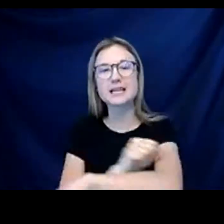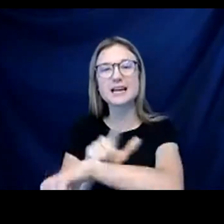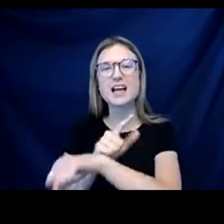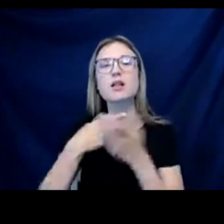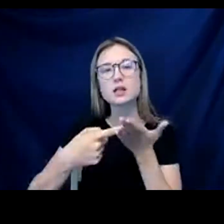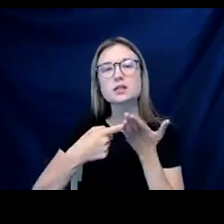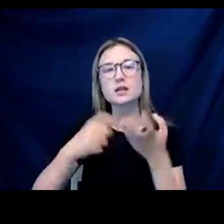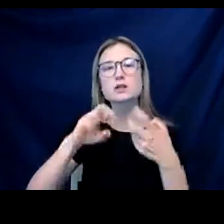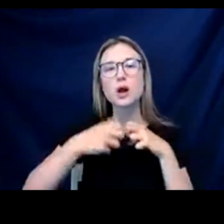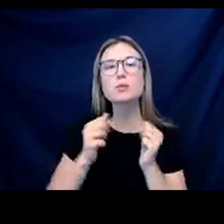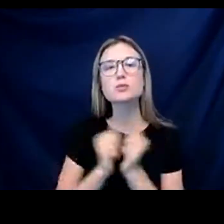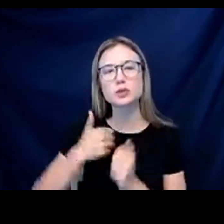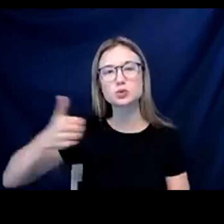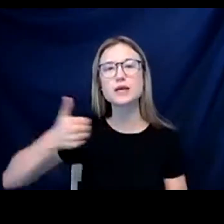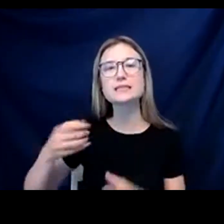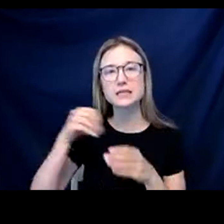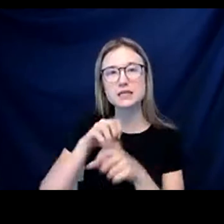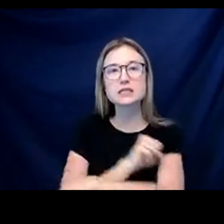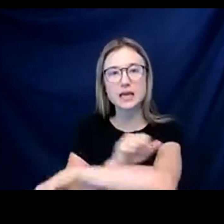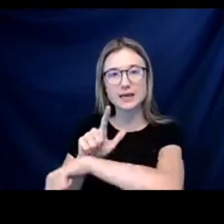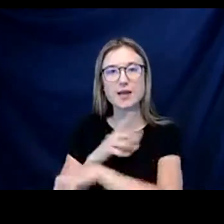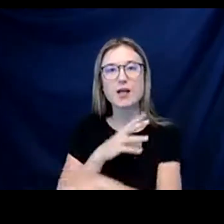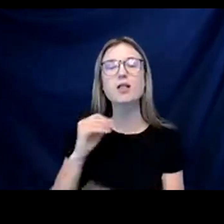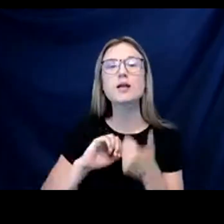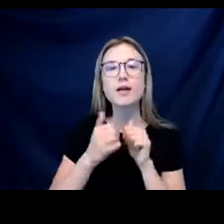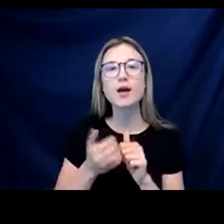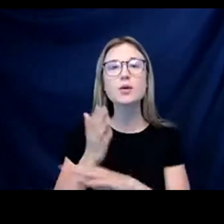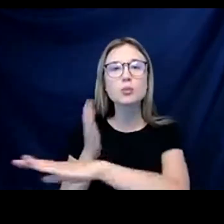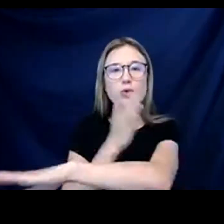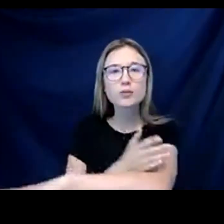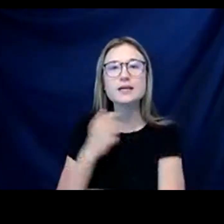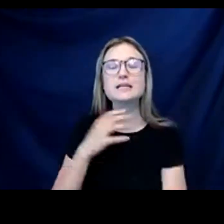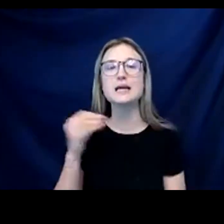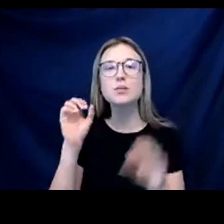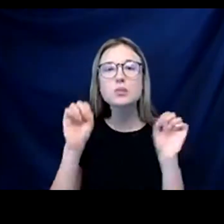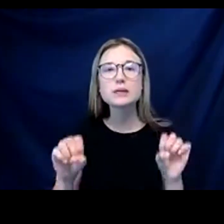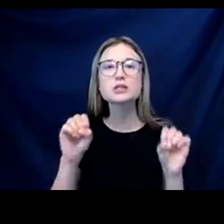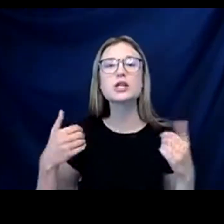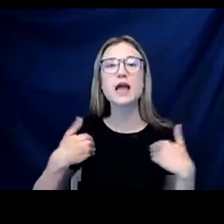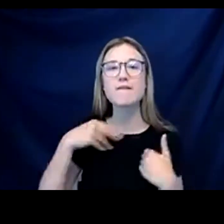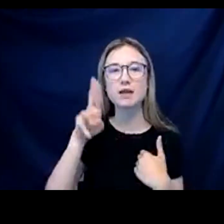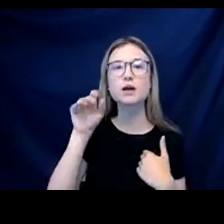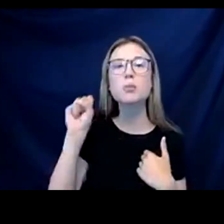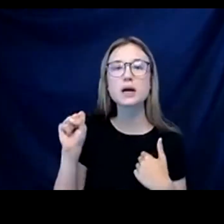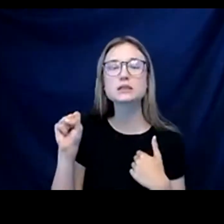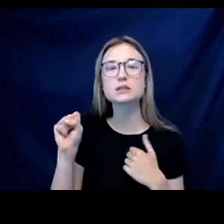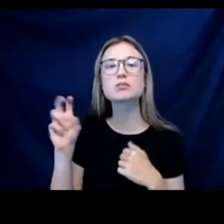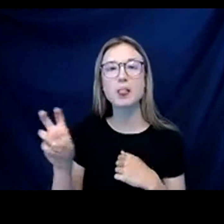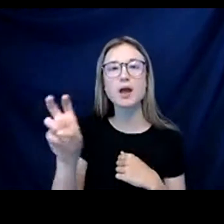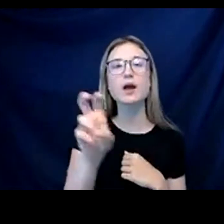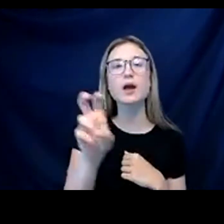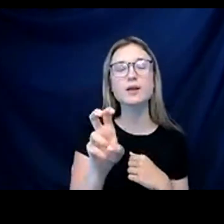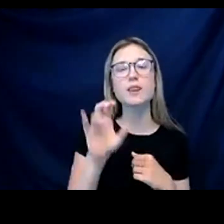how improvements in and potentially having a bus line would impact the community from the